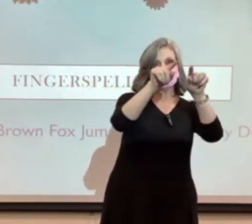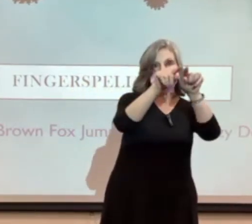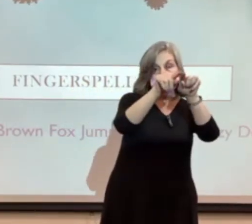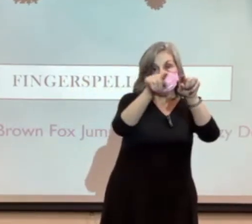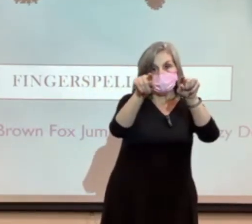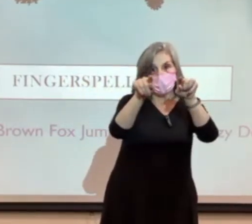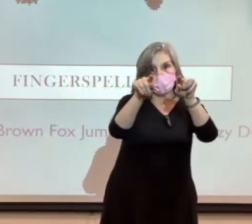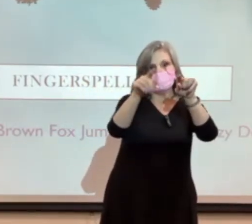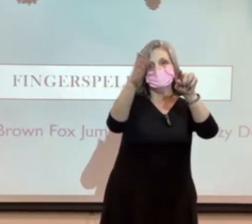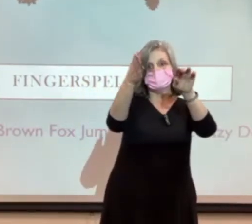the